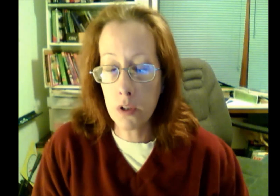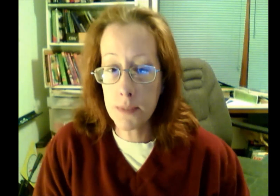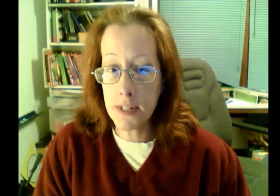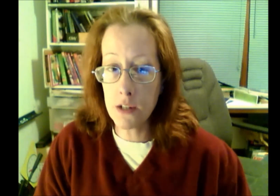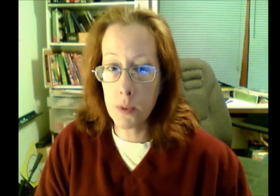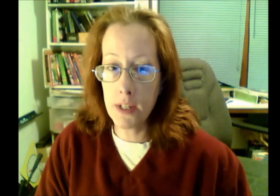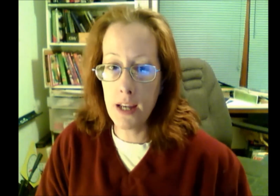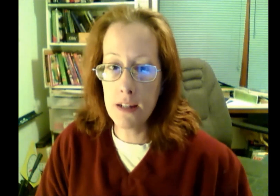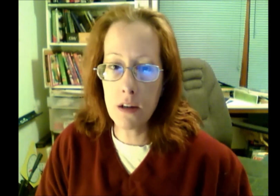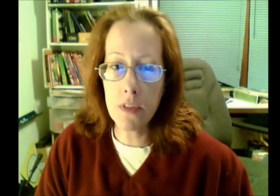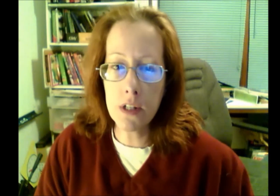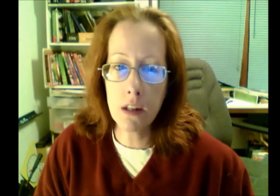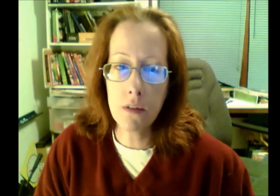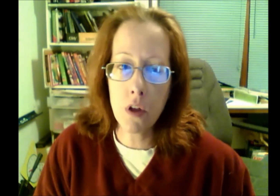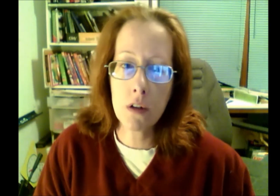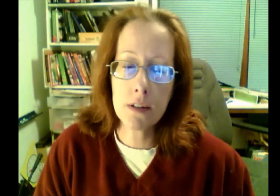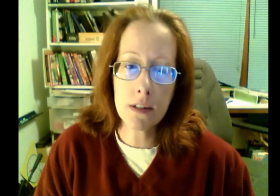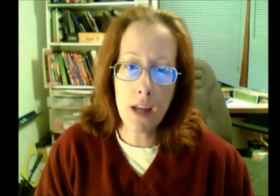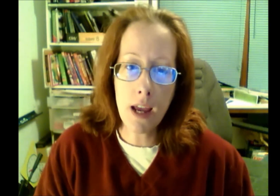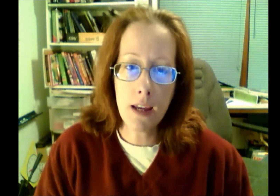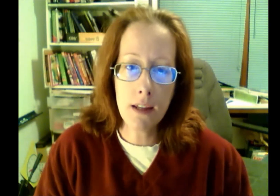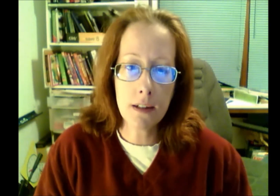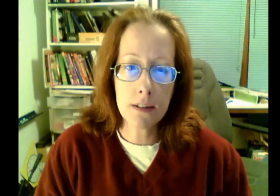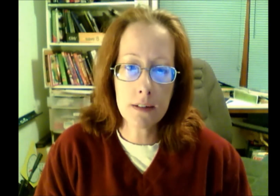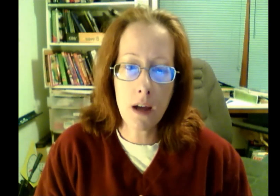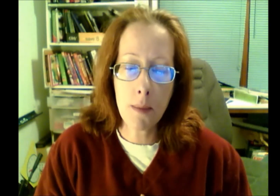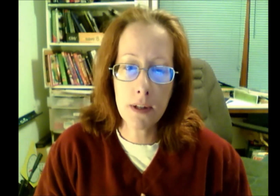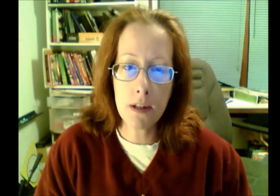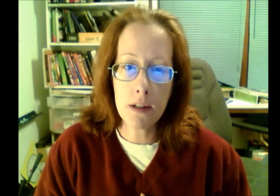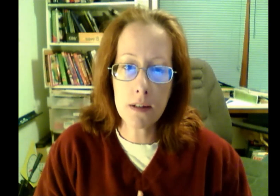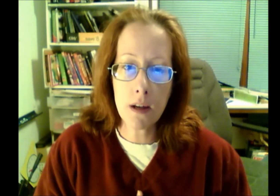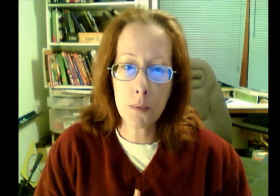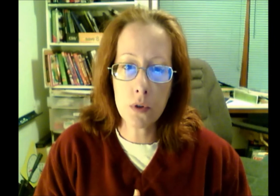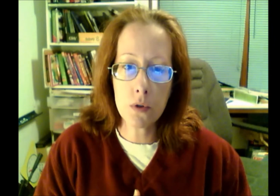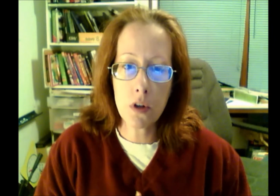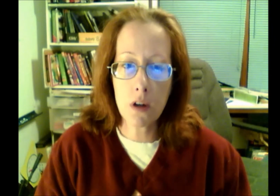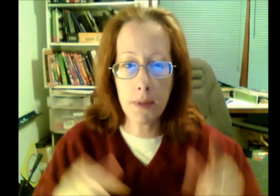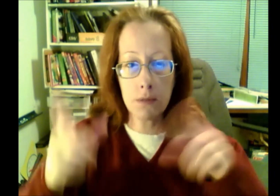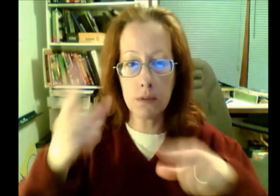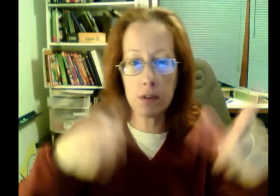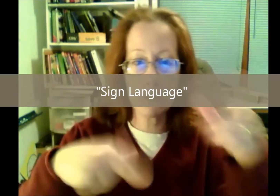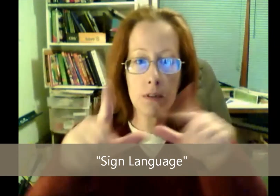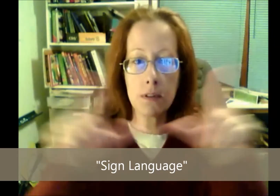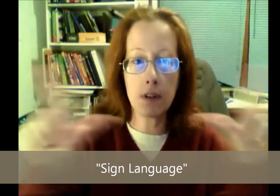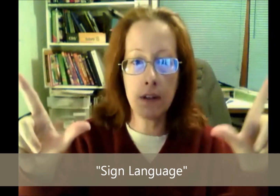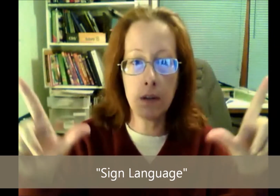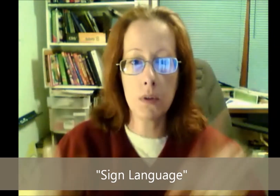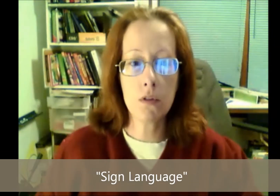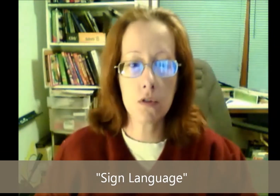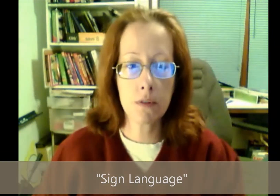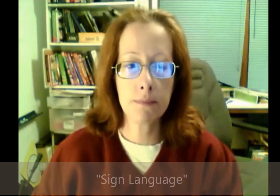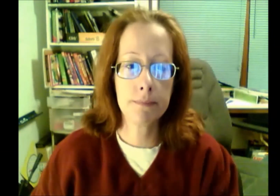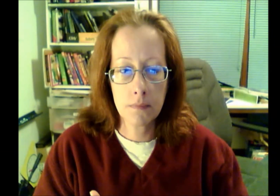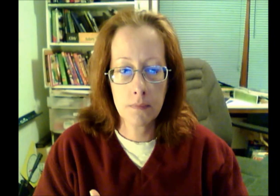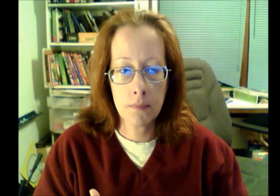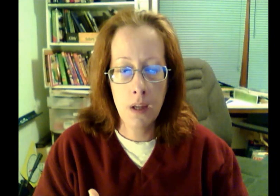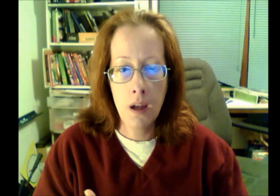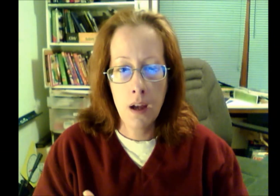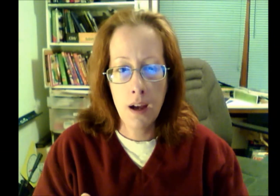Welcome to day 28 of the daily vlog. Today's topic is I'm going to talk about sign language. I